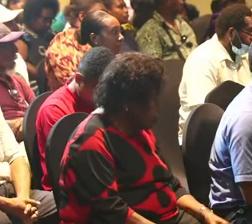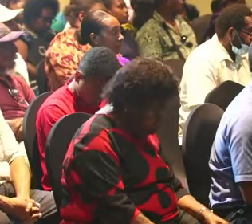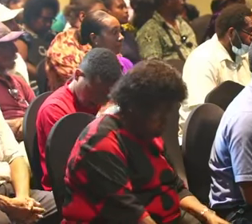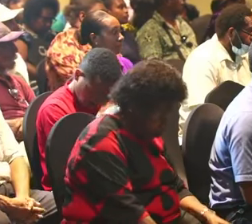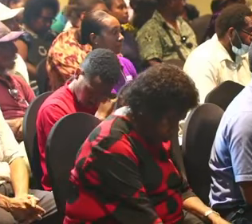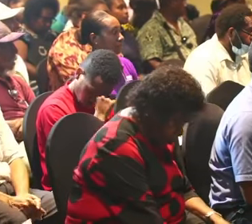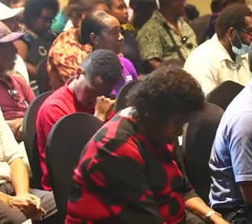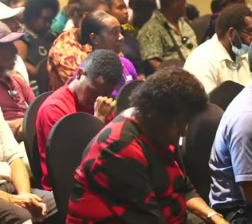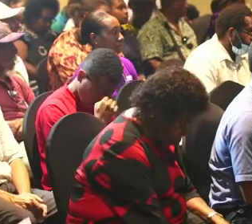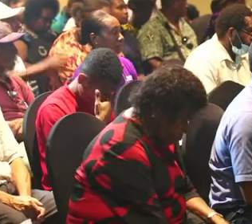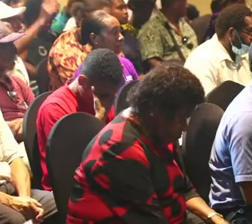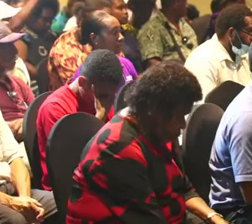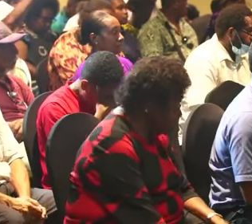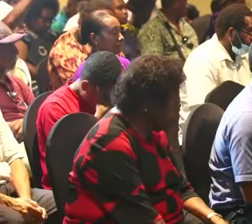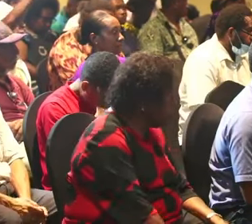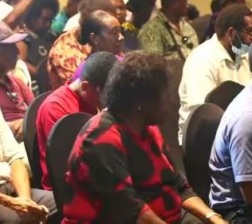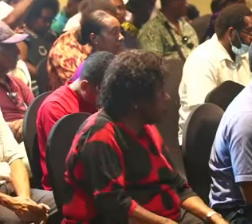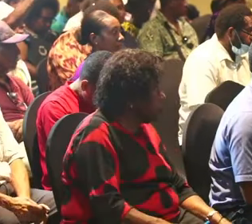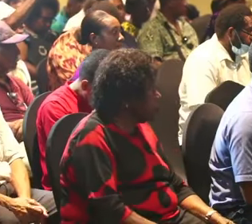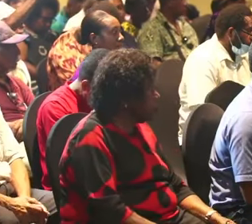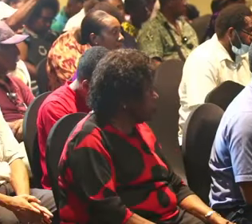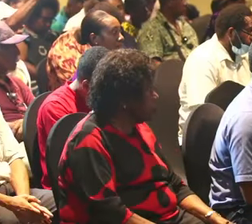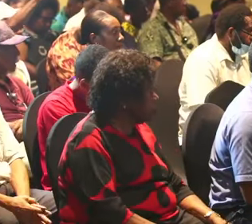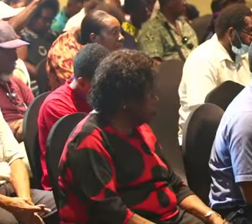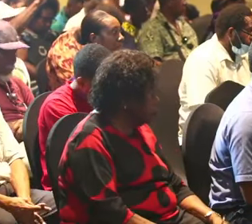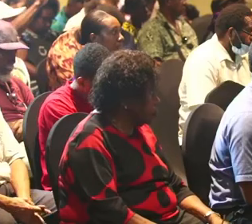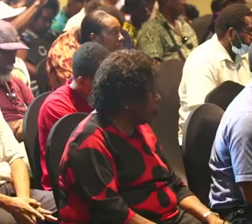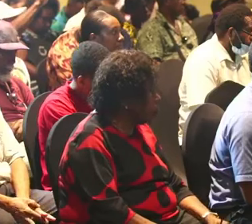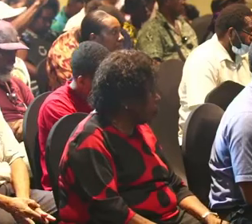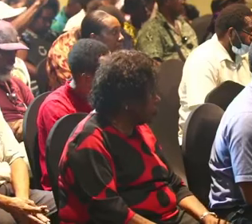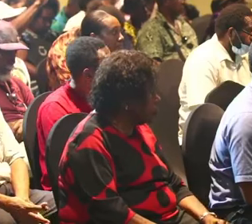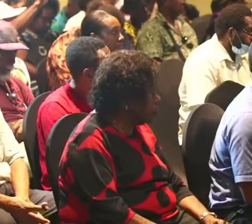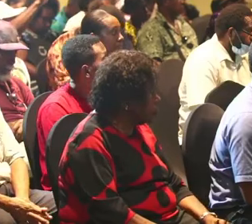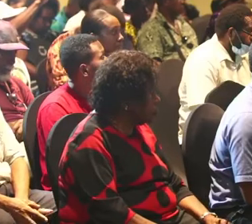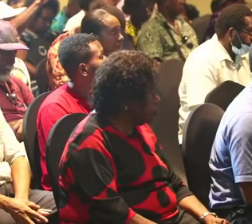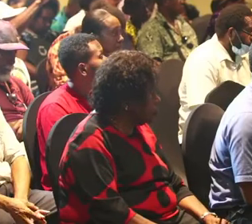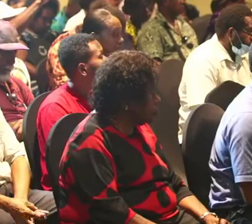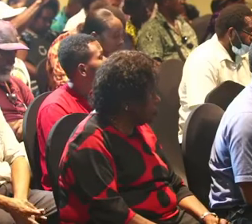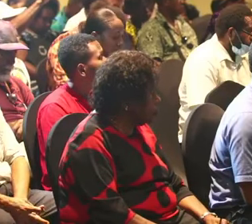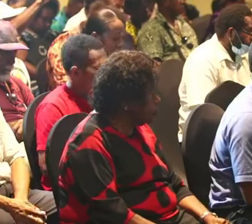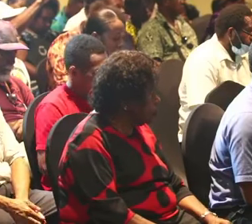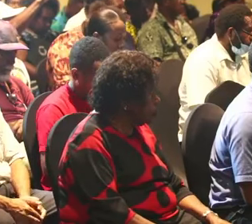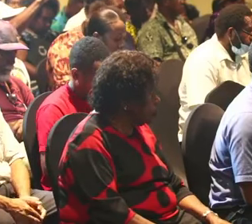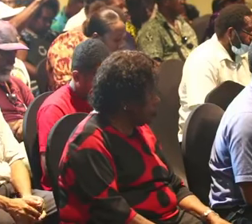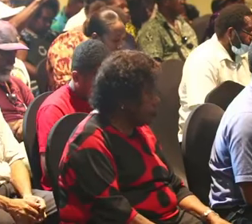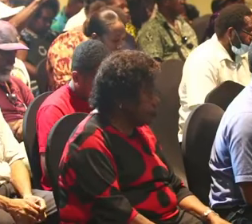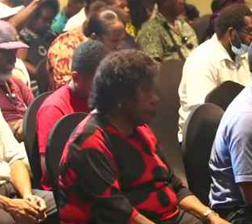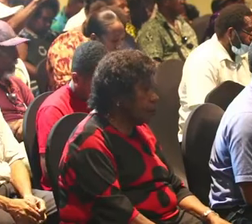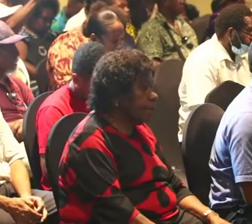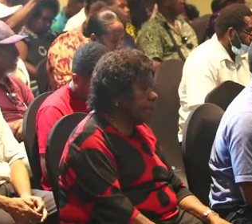3 questions, and then we can go out for break.